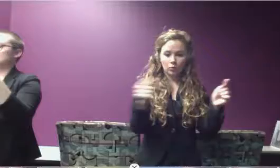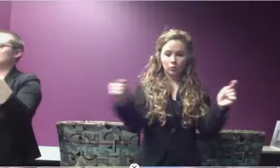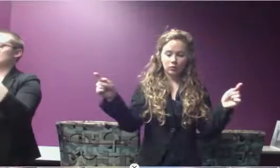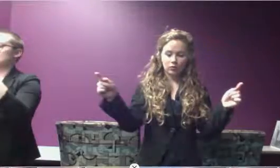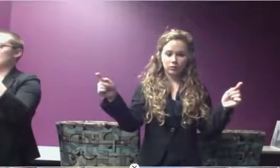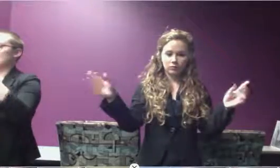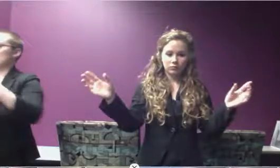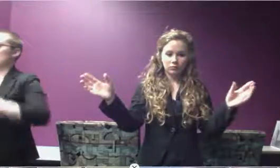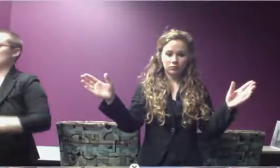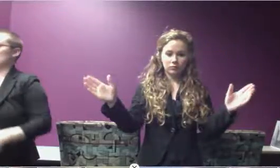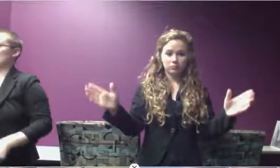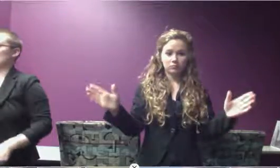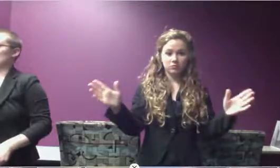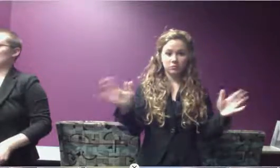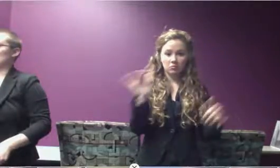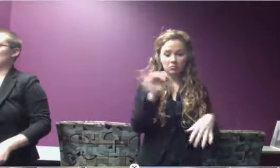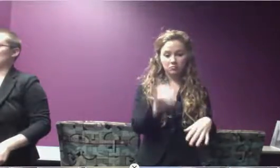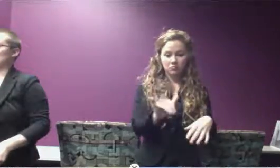And that's going to be 1 unit.